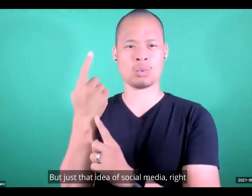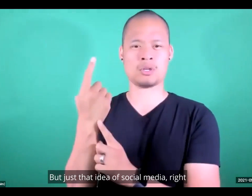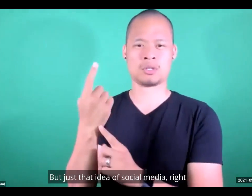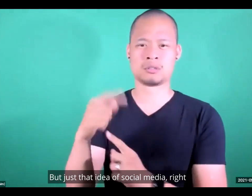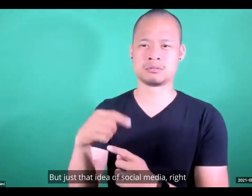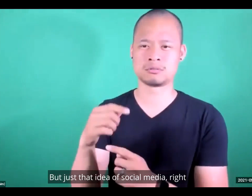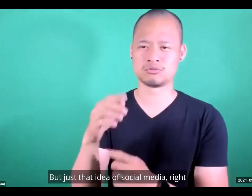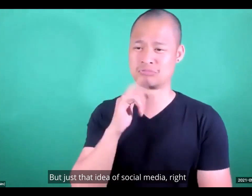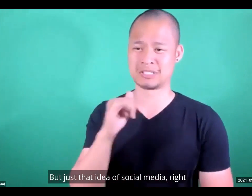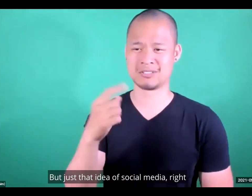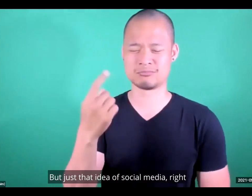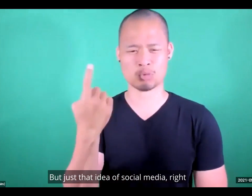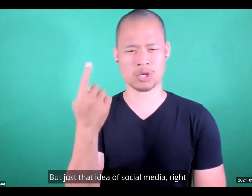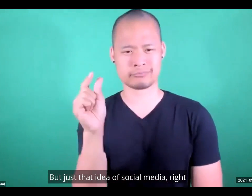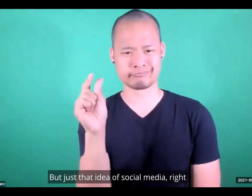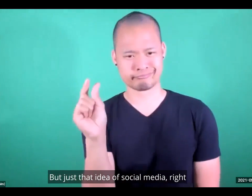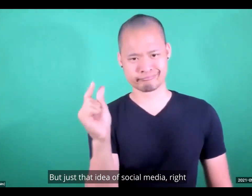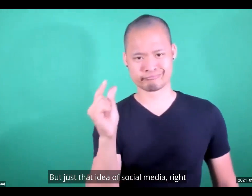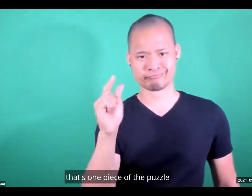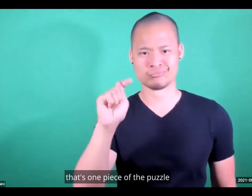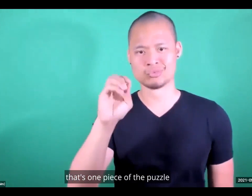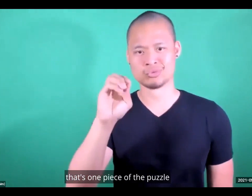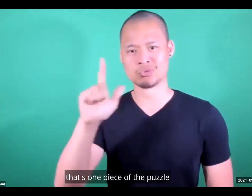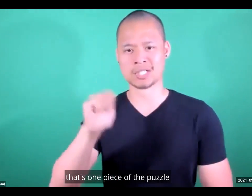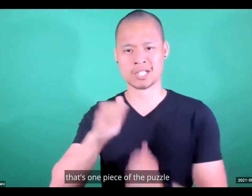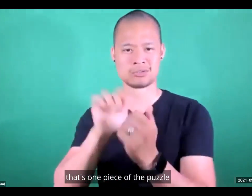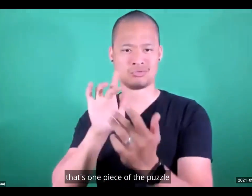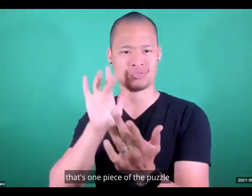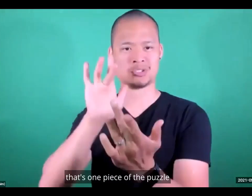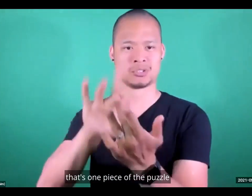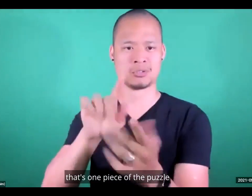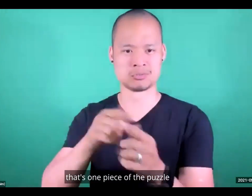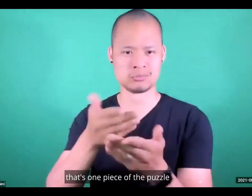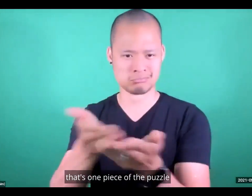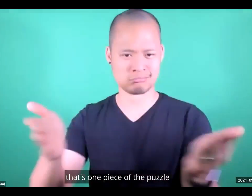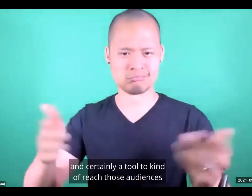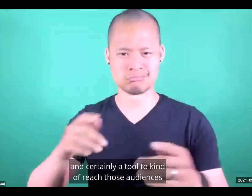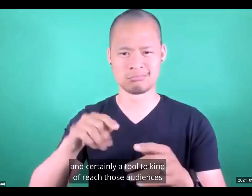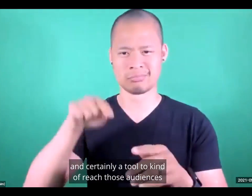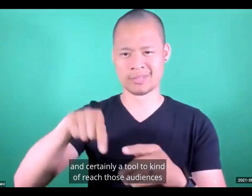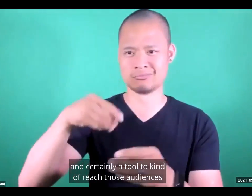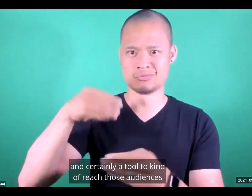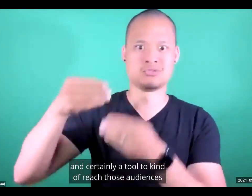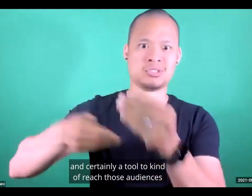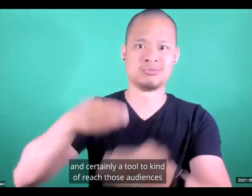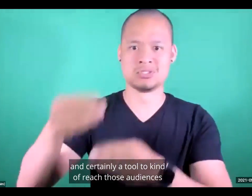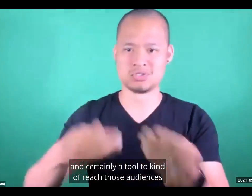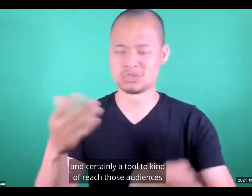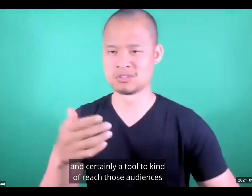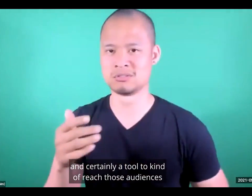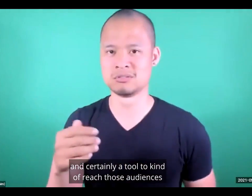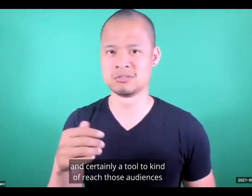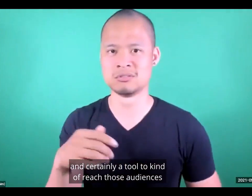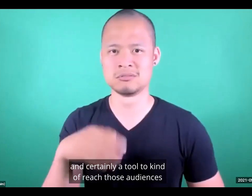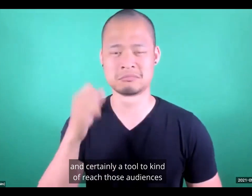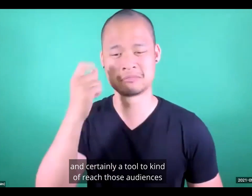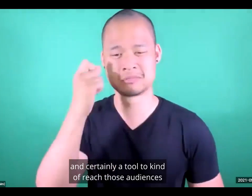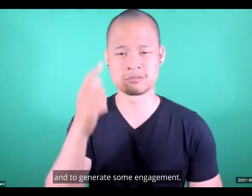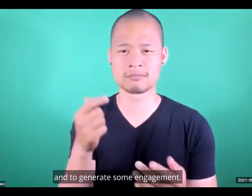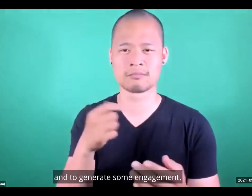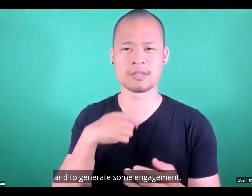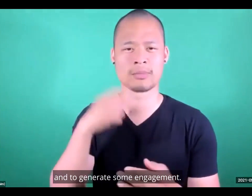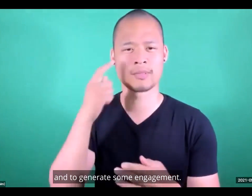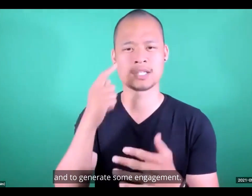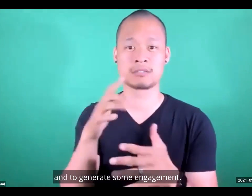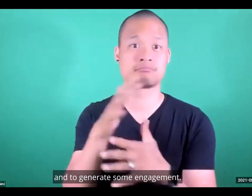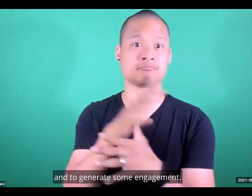But just that idea of social media, right? That's one piece of the puzzle and certainly a tool to kind of reach those audiences and